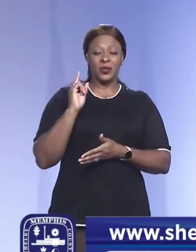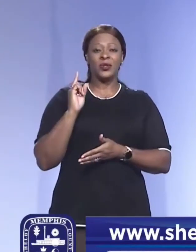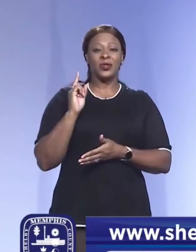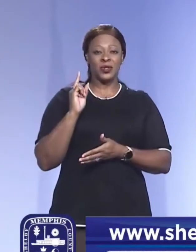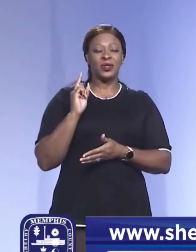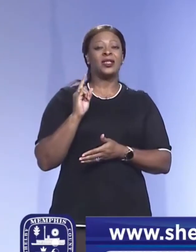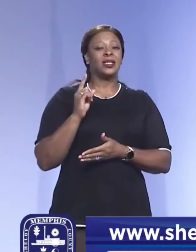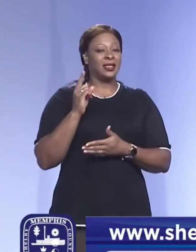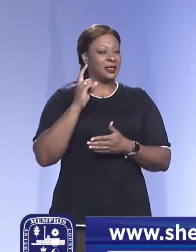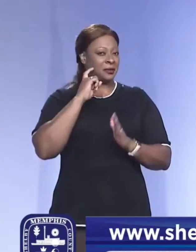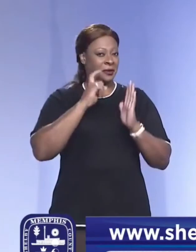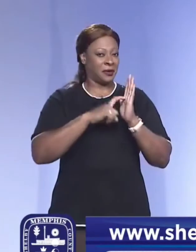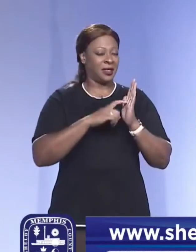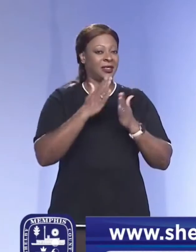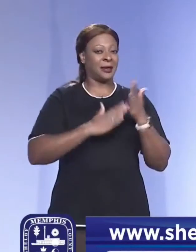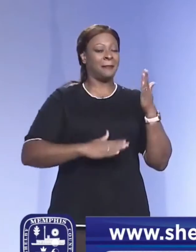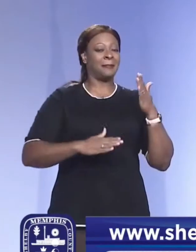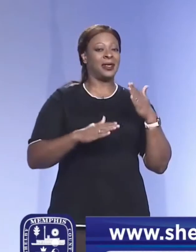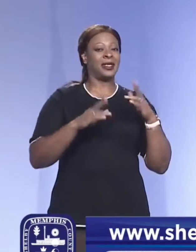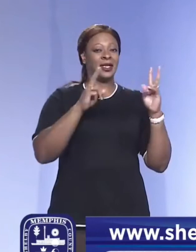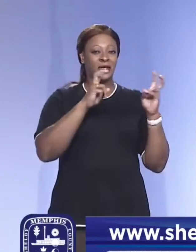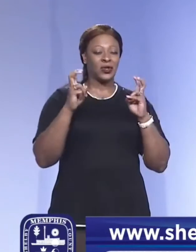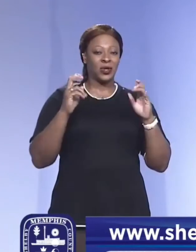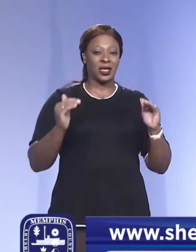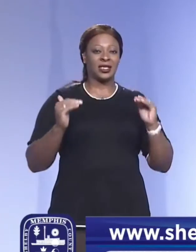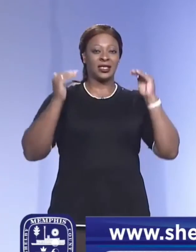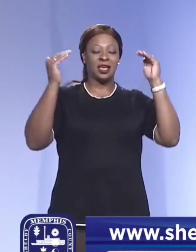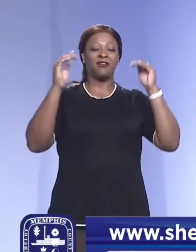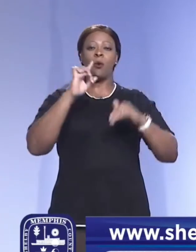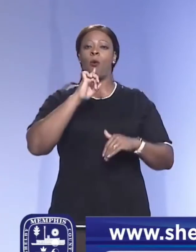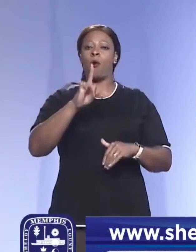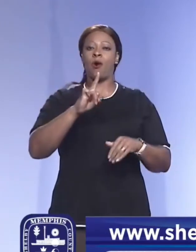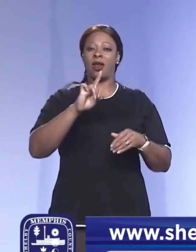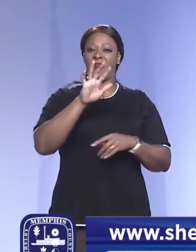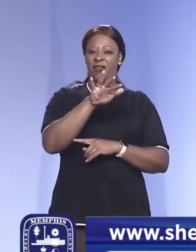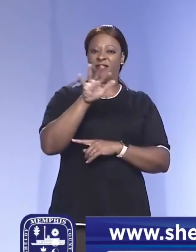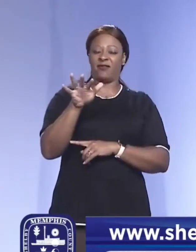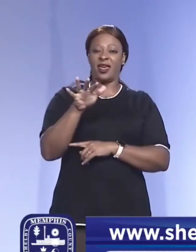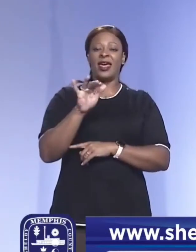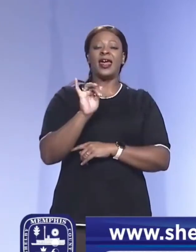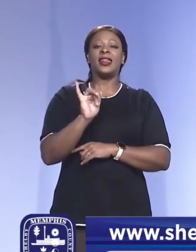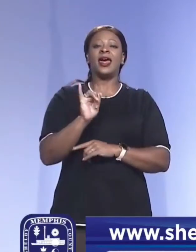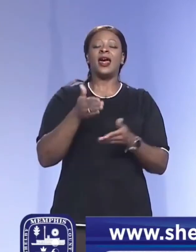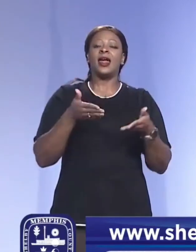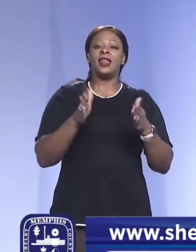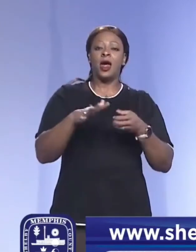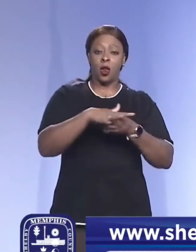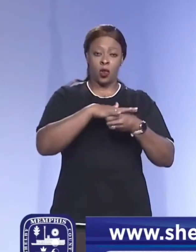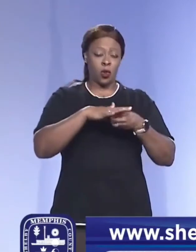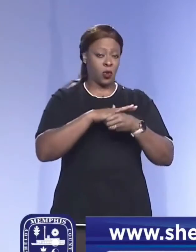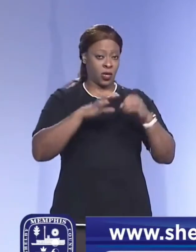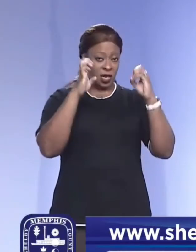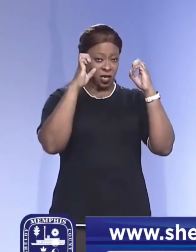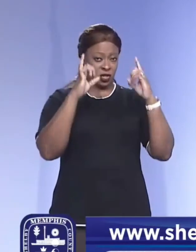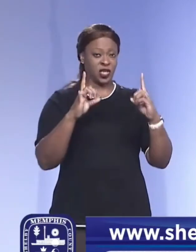Lee issued Executive Order 55. This allows local